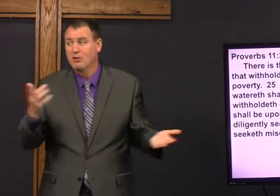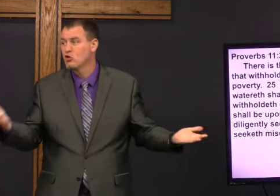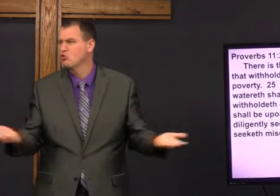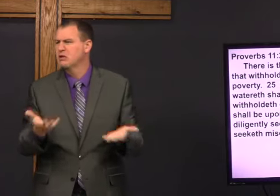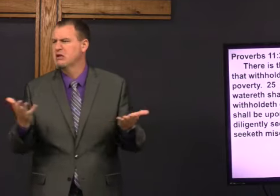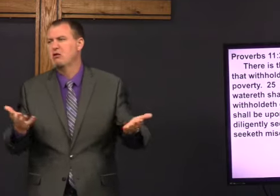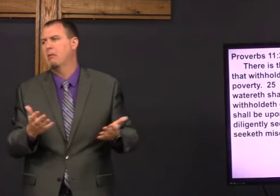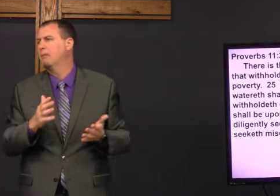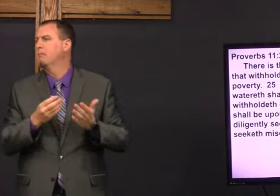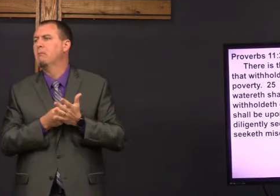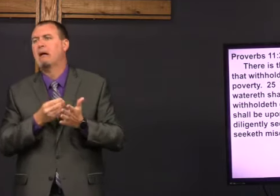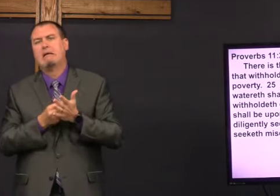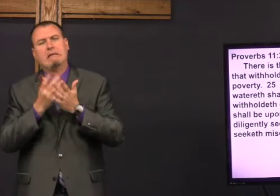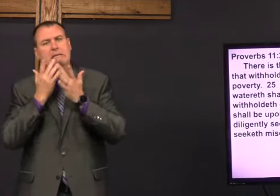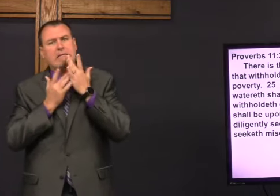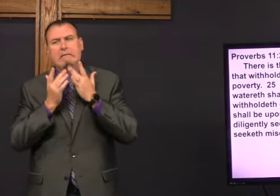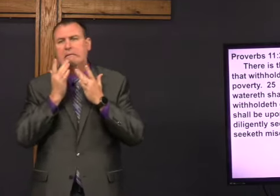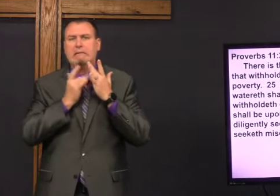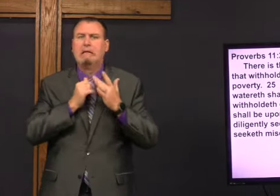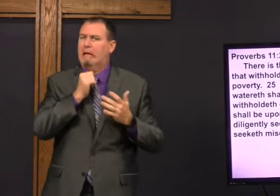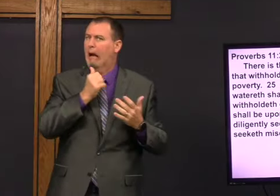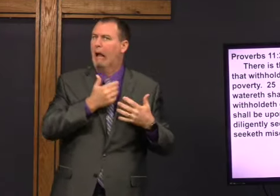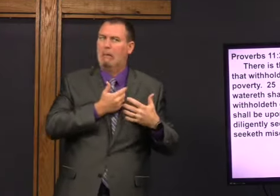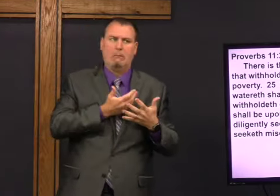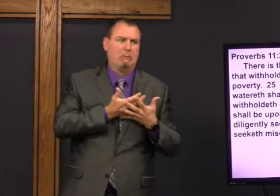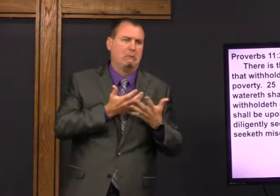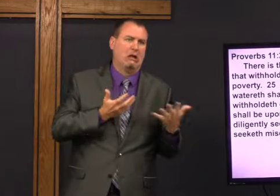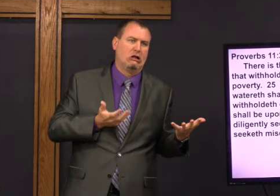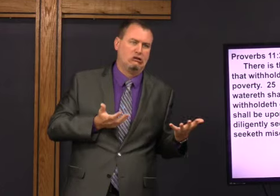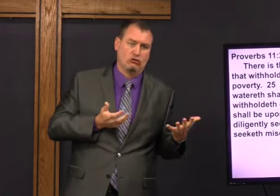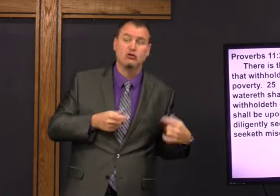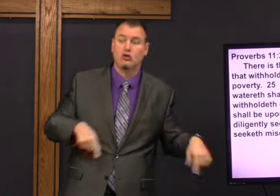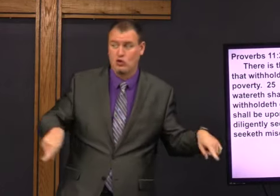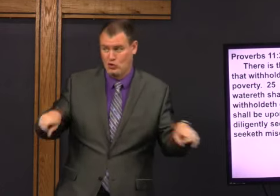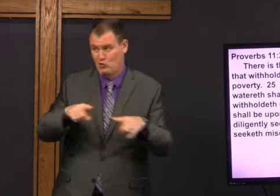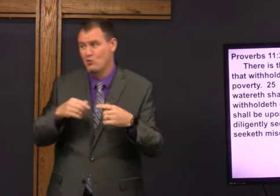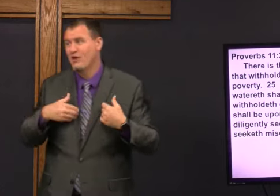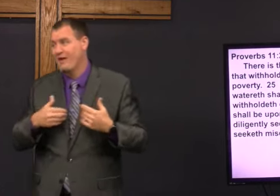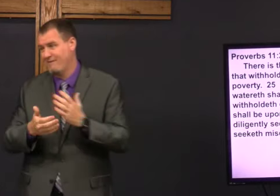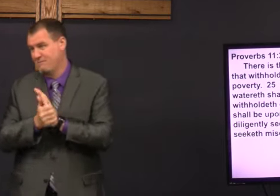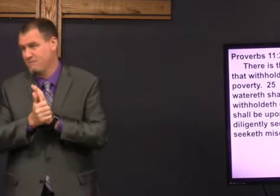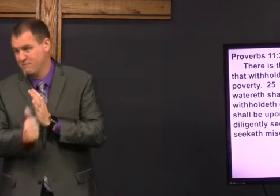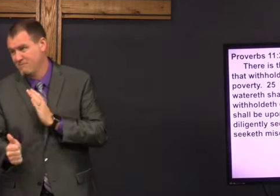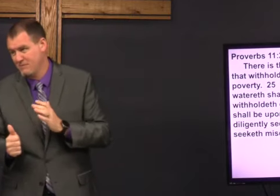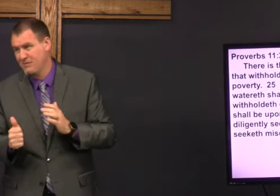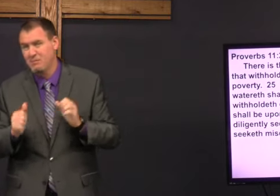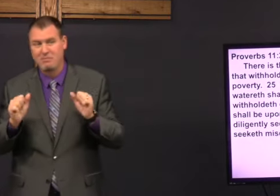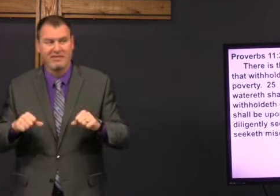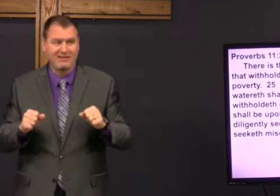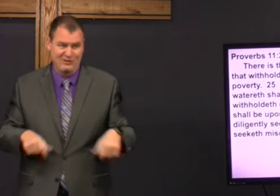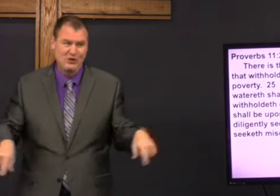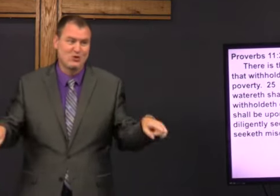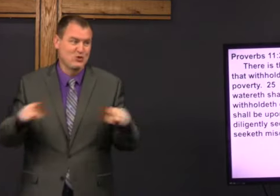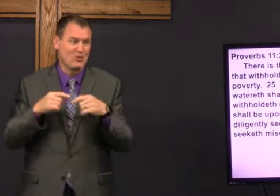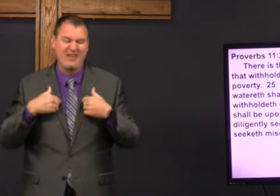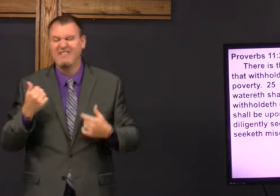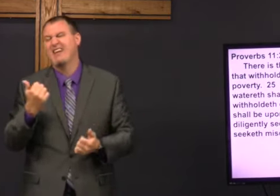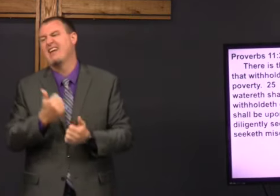also for your skills. Many people say, well, I don't have many talents. But you